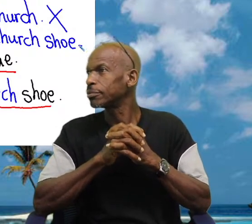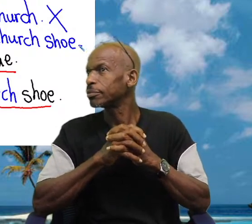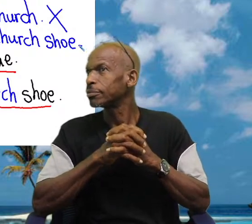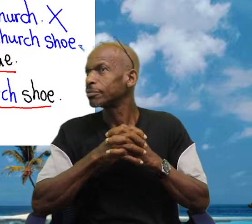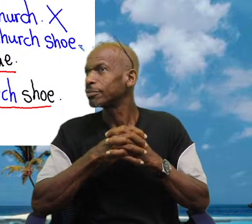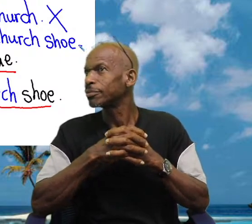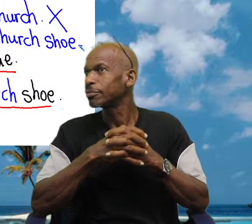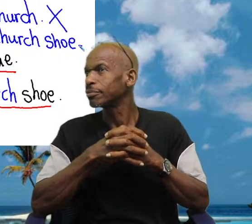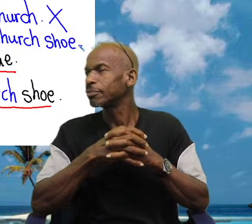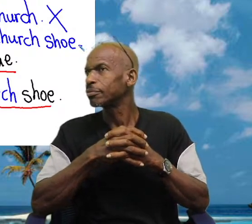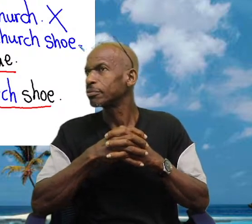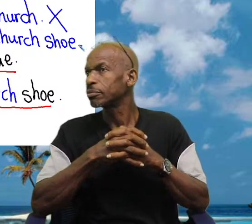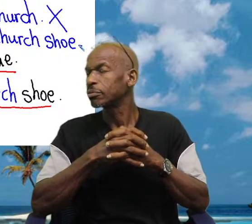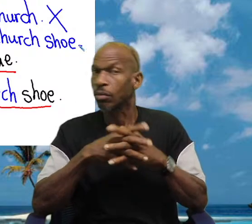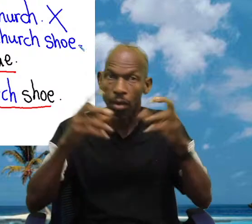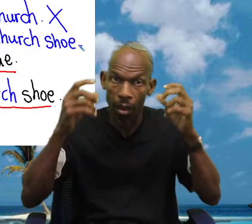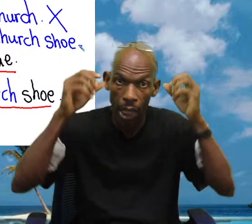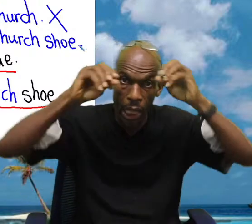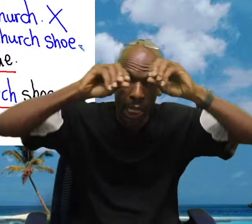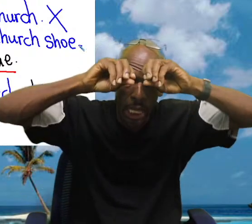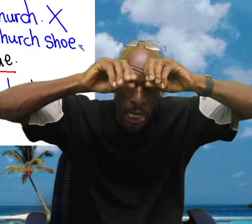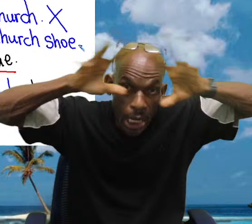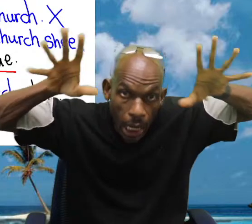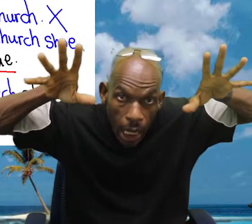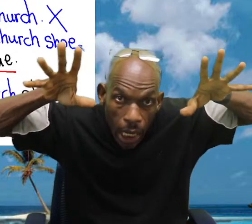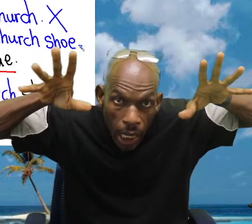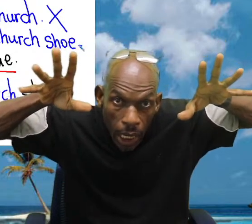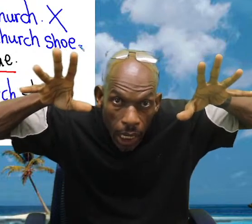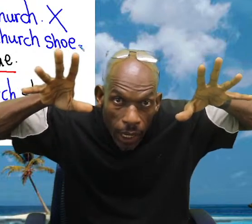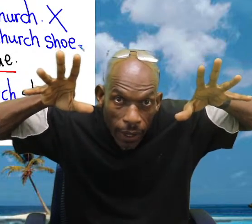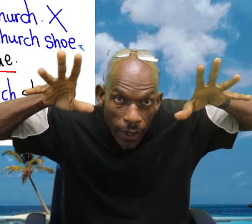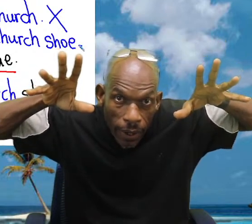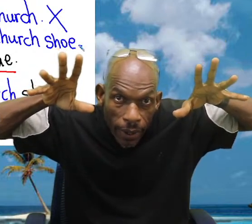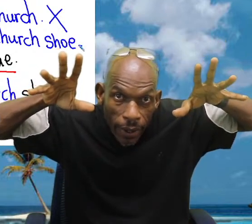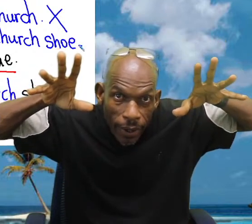Okay, so those people who were selecting the